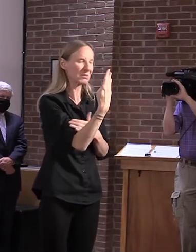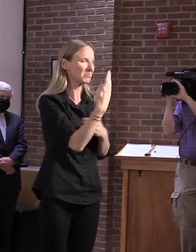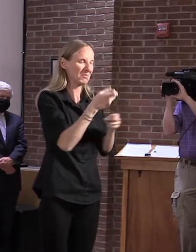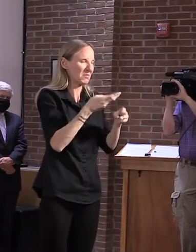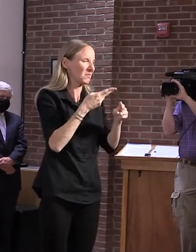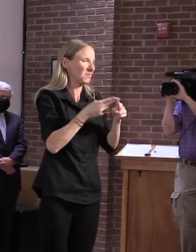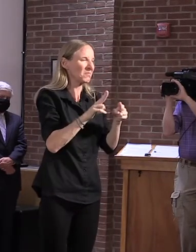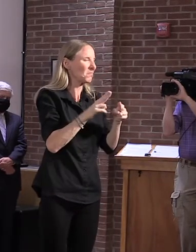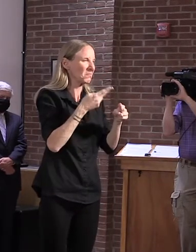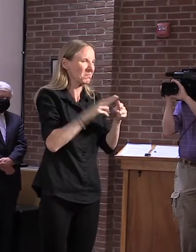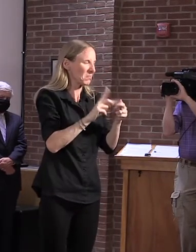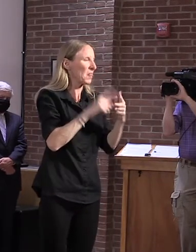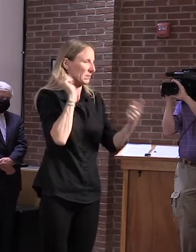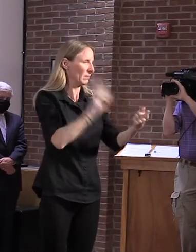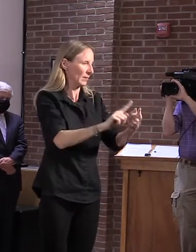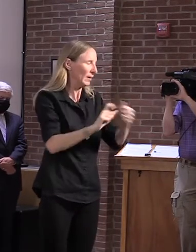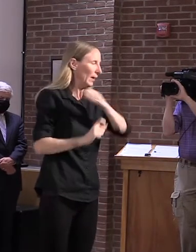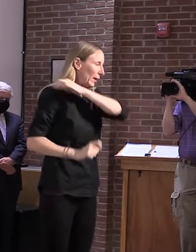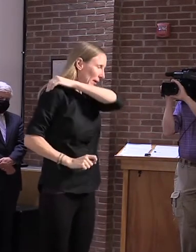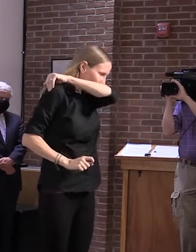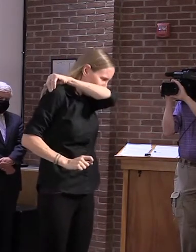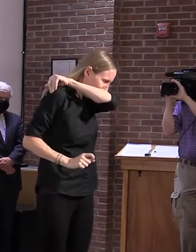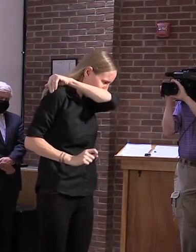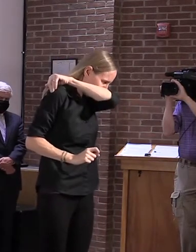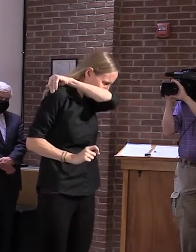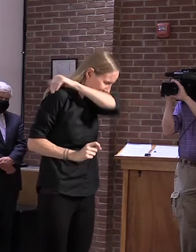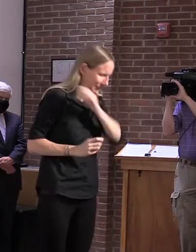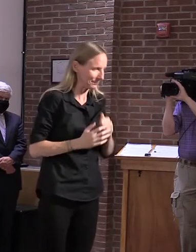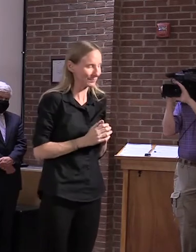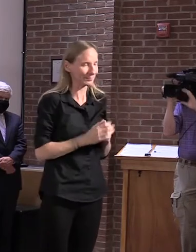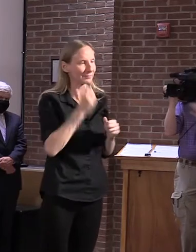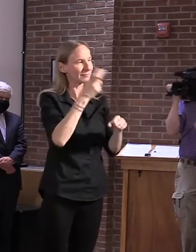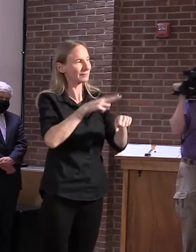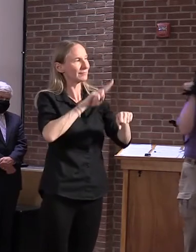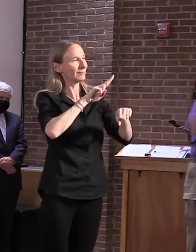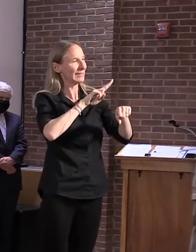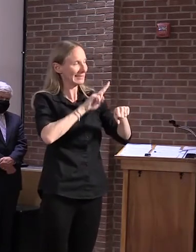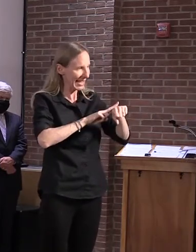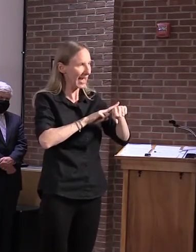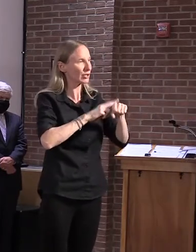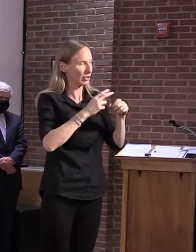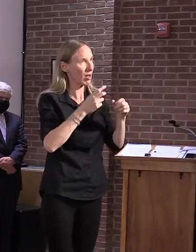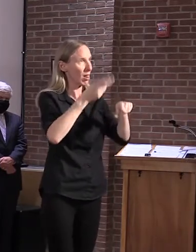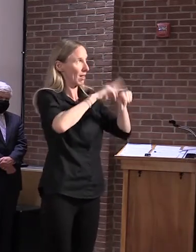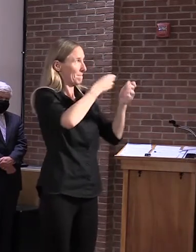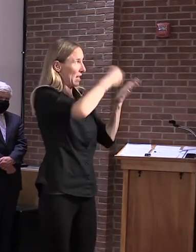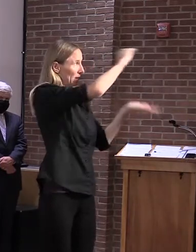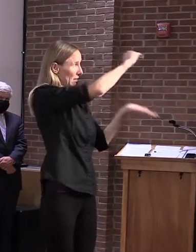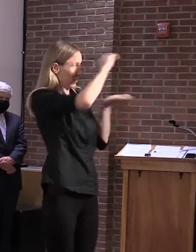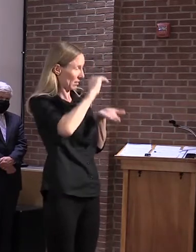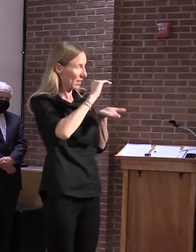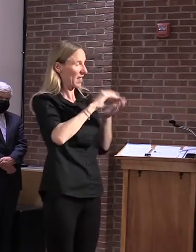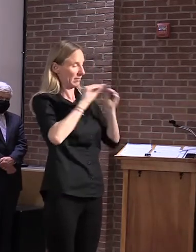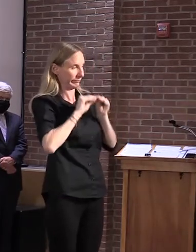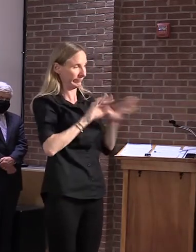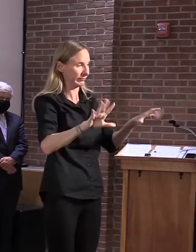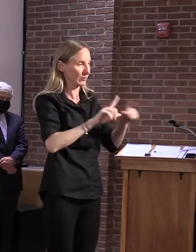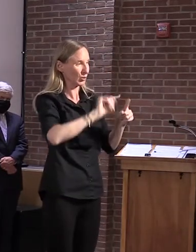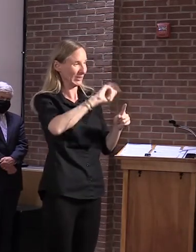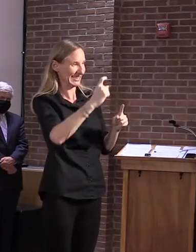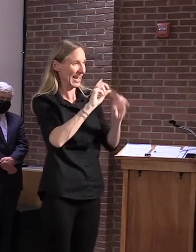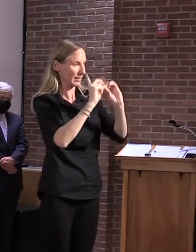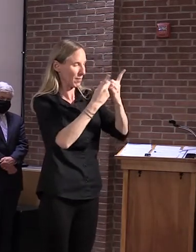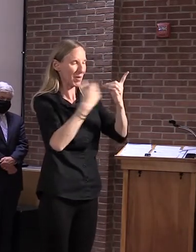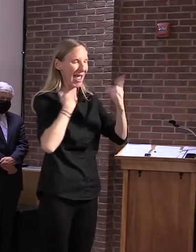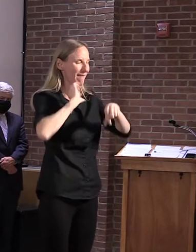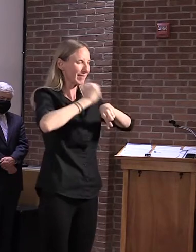minutes. We realized the natural question is, when is the money going out? Because the tax department has an